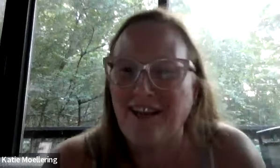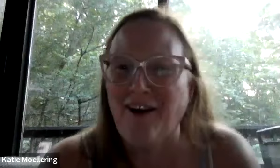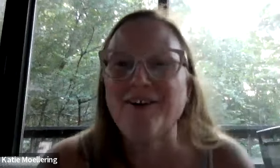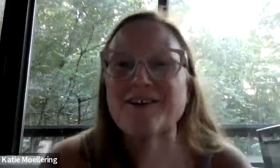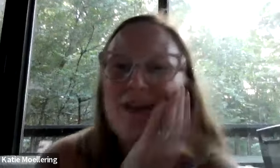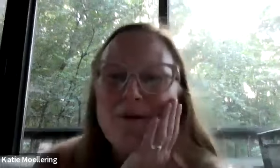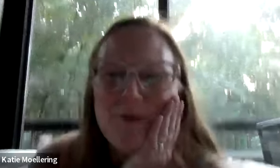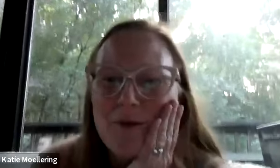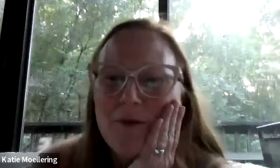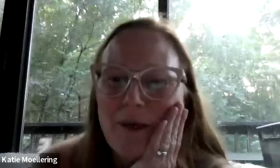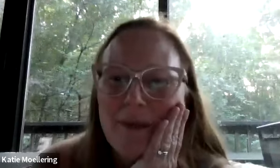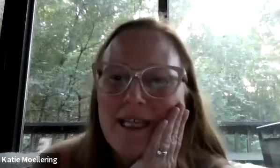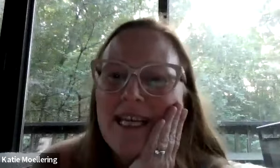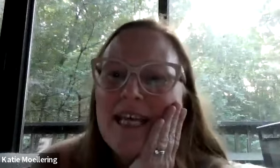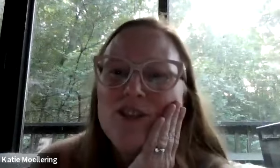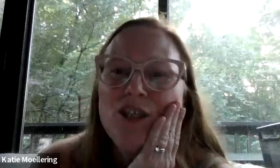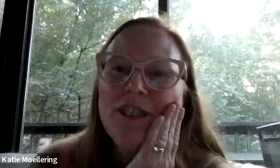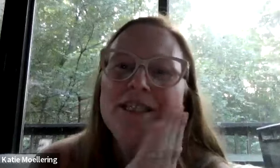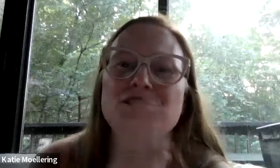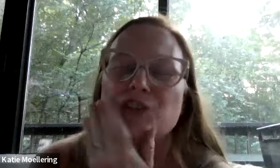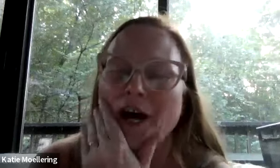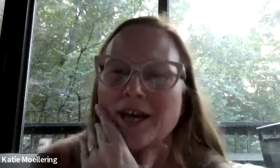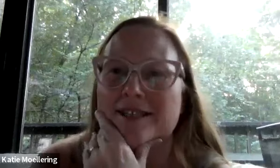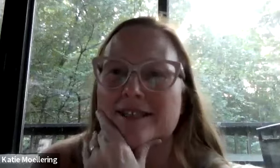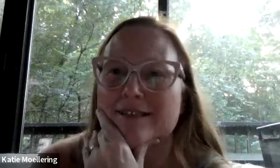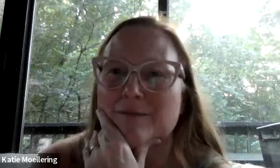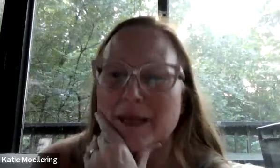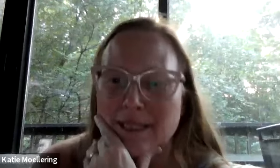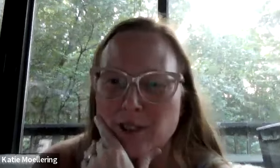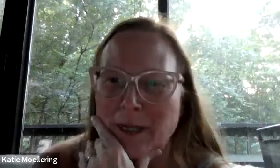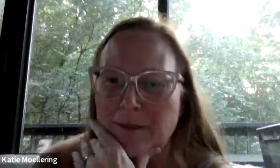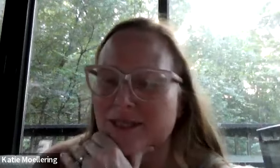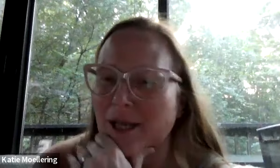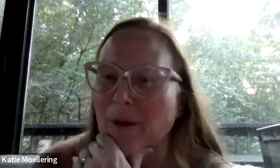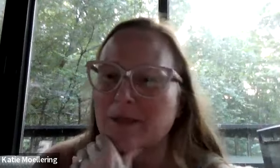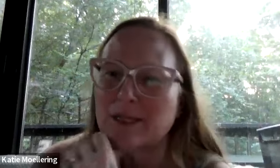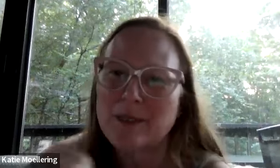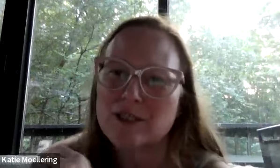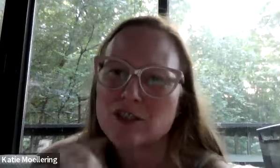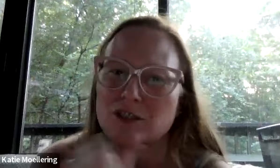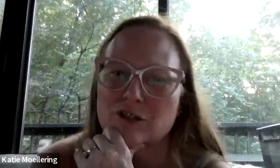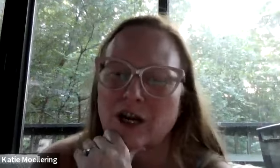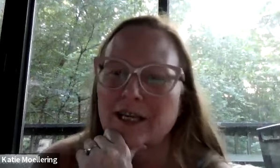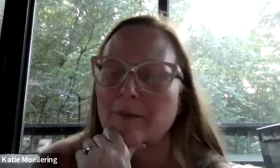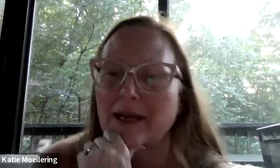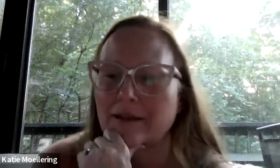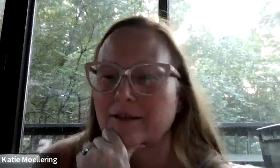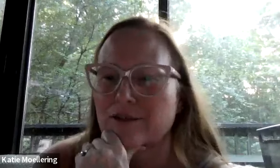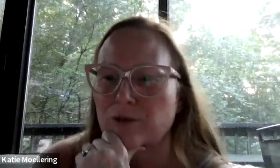Hey y'all. So wait a minute. Jillian just messaged me, so I'm assuming she's just trying to get back in the